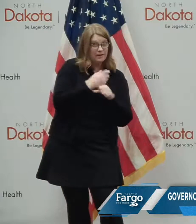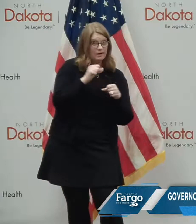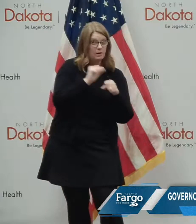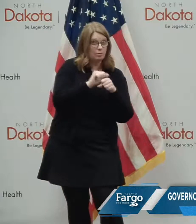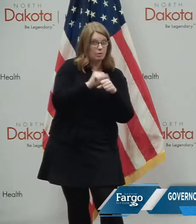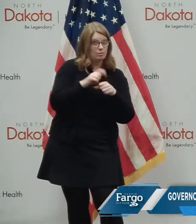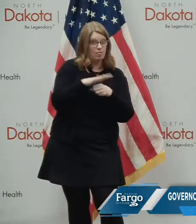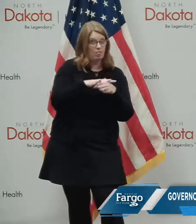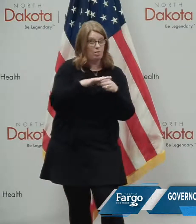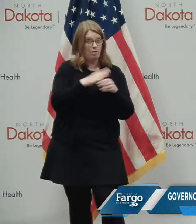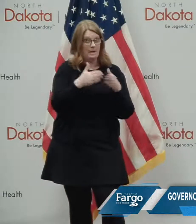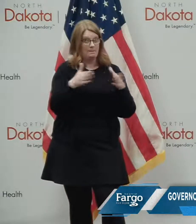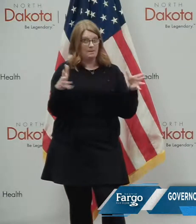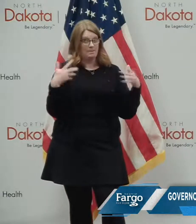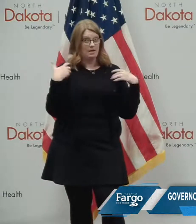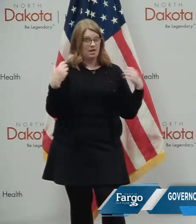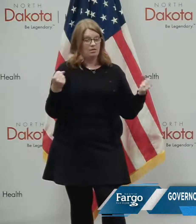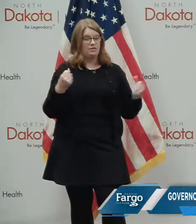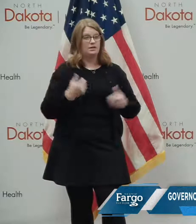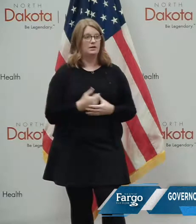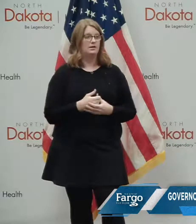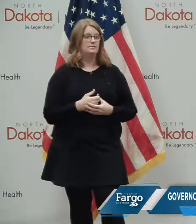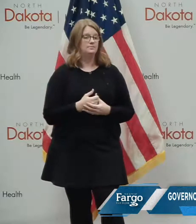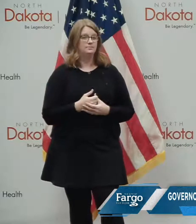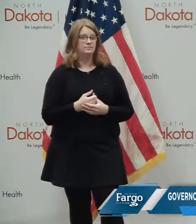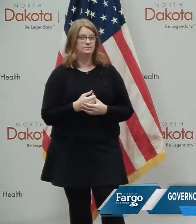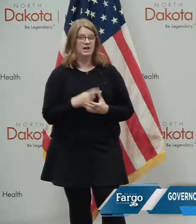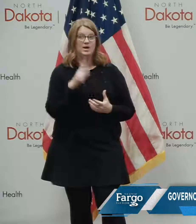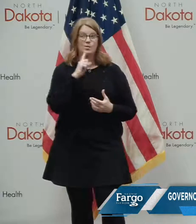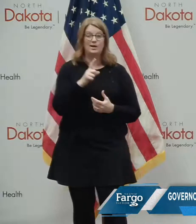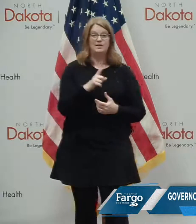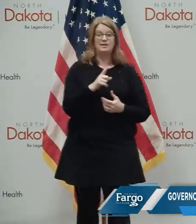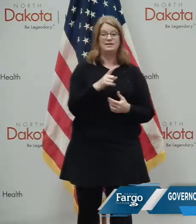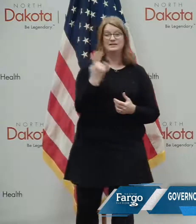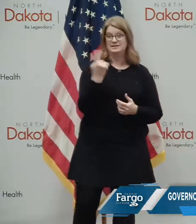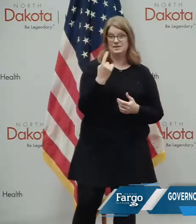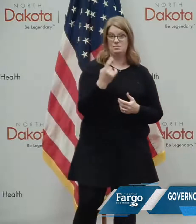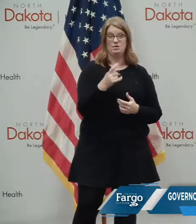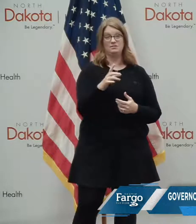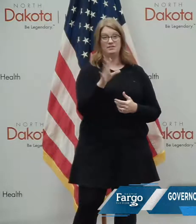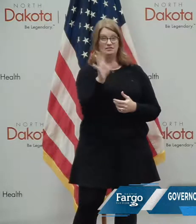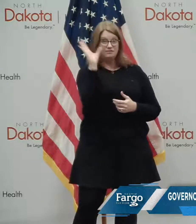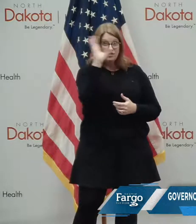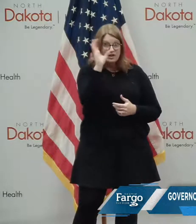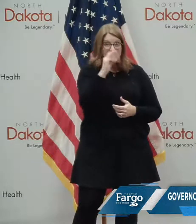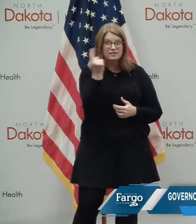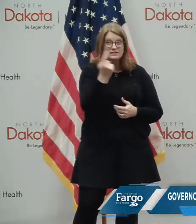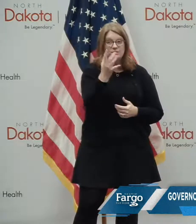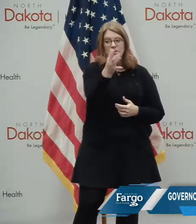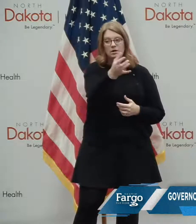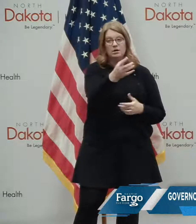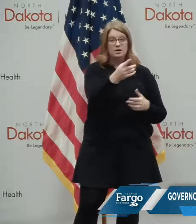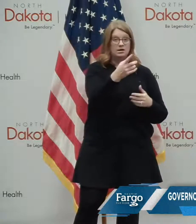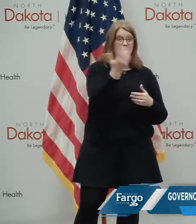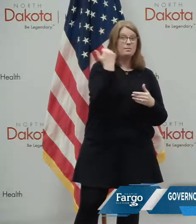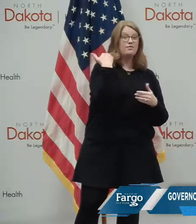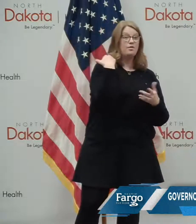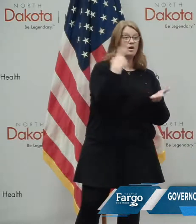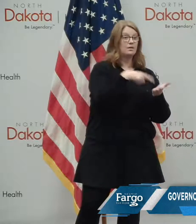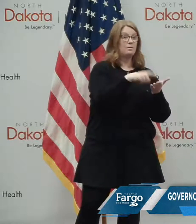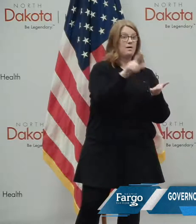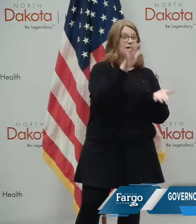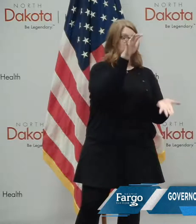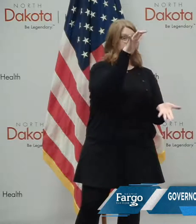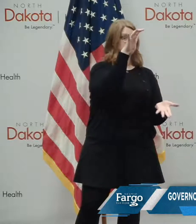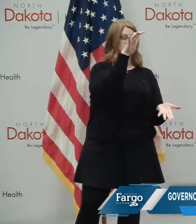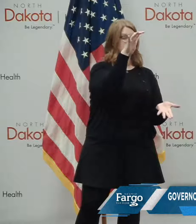public health. And so, getting somebody who wants to jump into that battle and take a pay cut from what they were making as